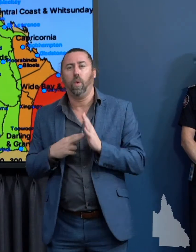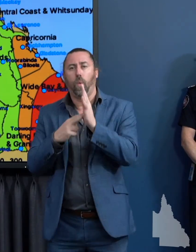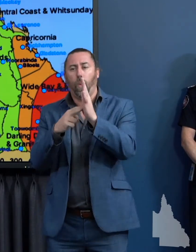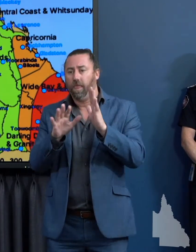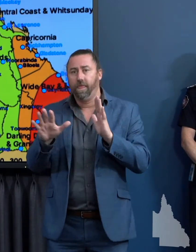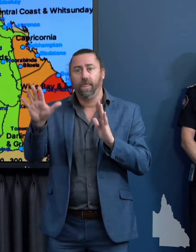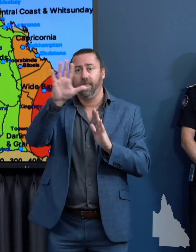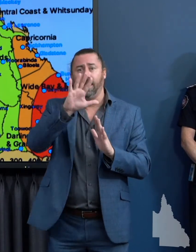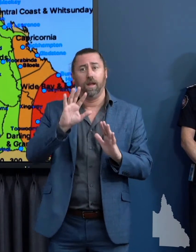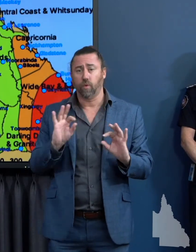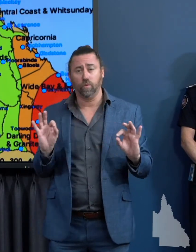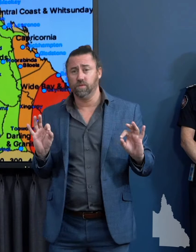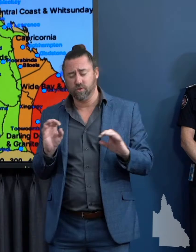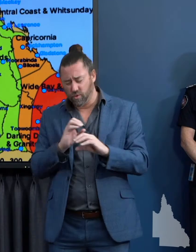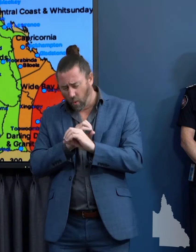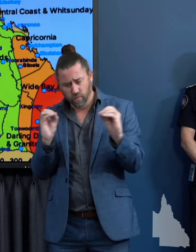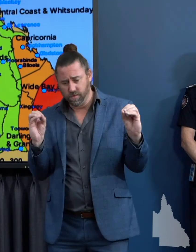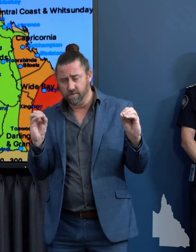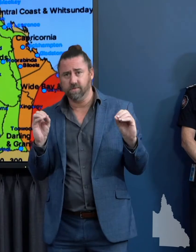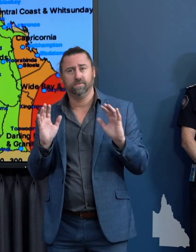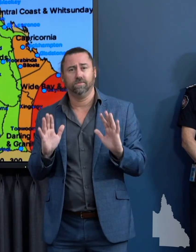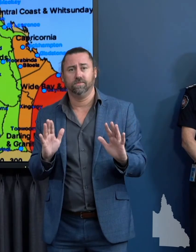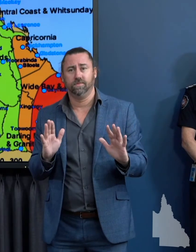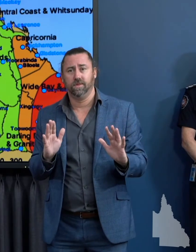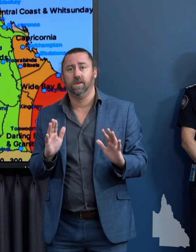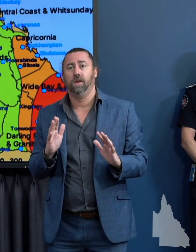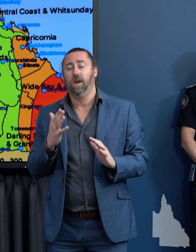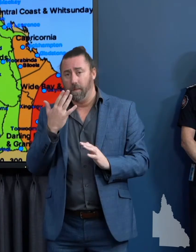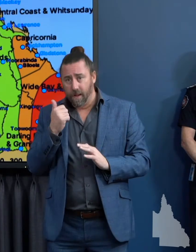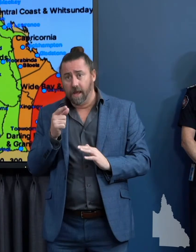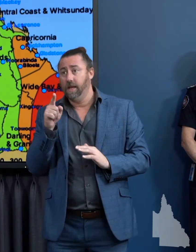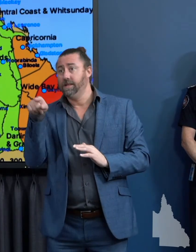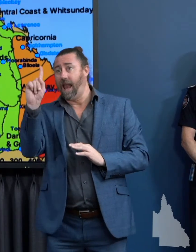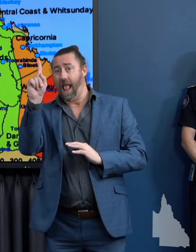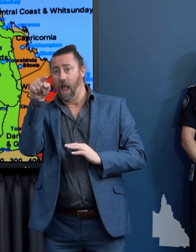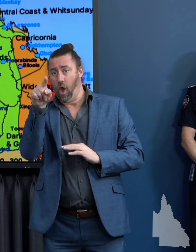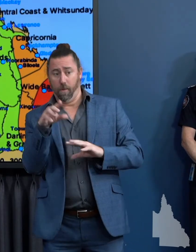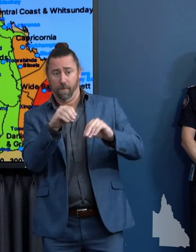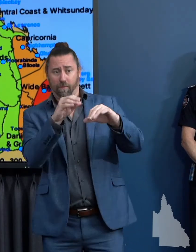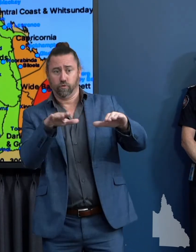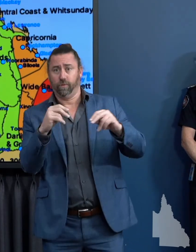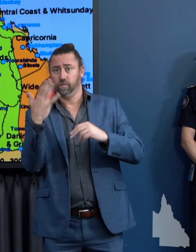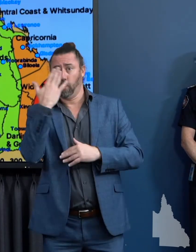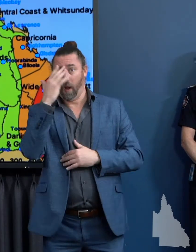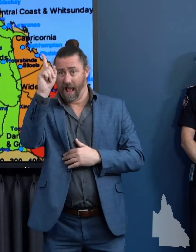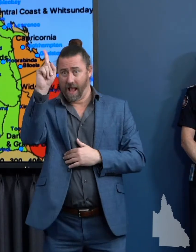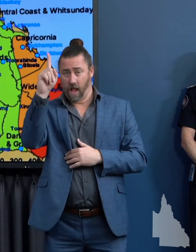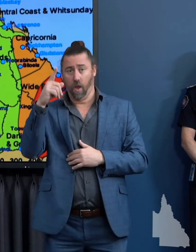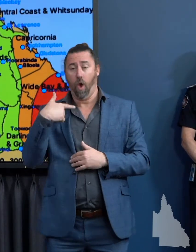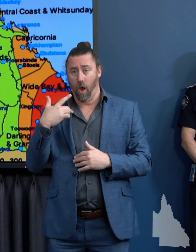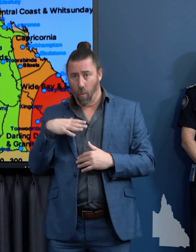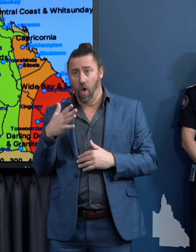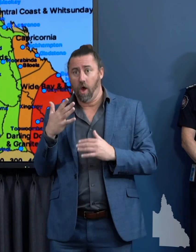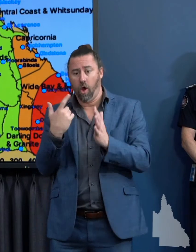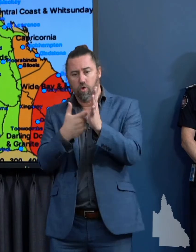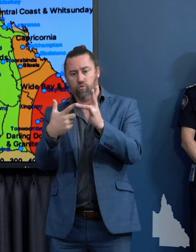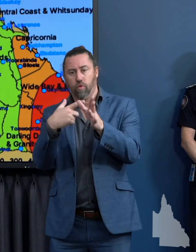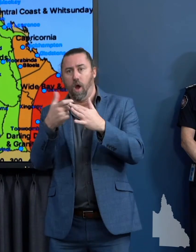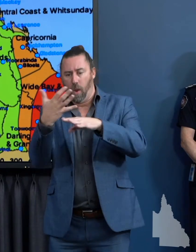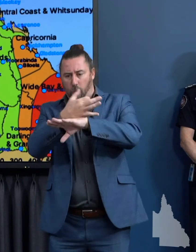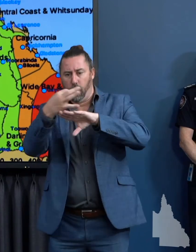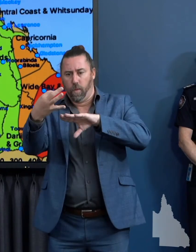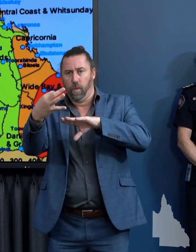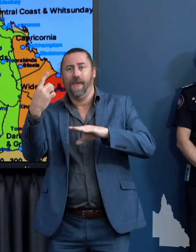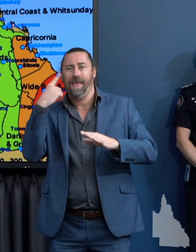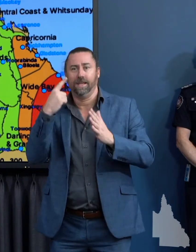that I mentioned, to please gradually pick up your children. We need to be able to get our emergency personnel